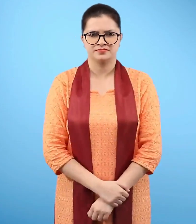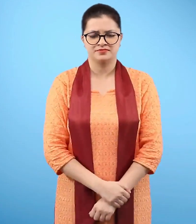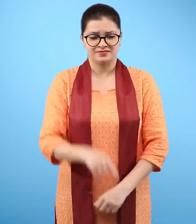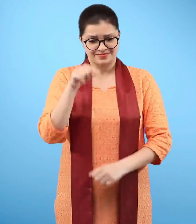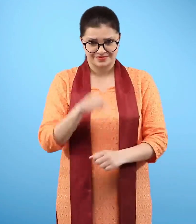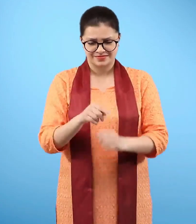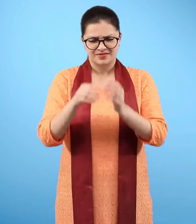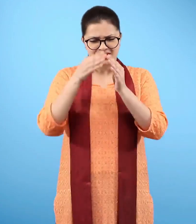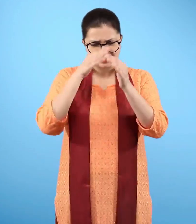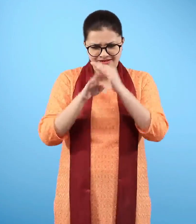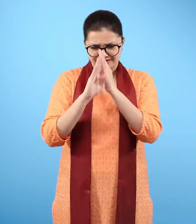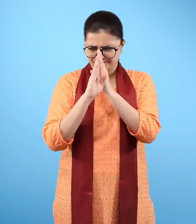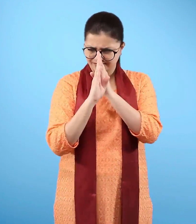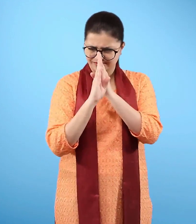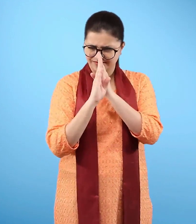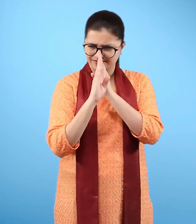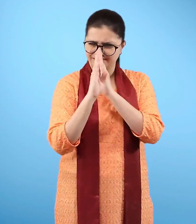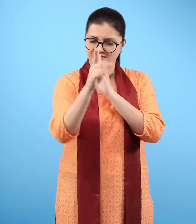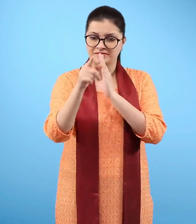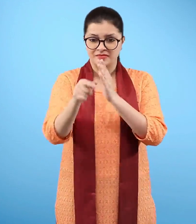and reach Diwan-e-Aam.